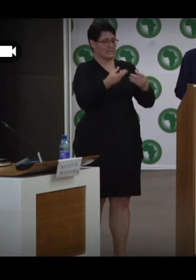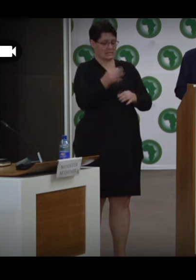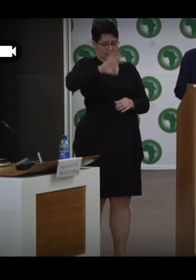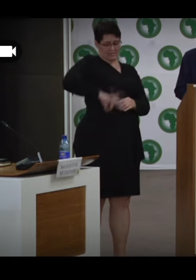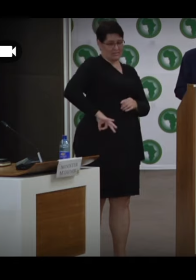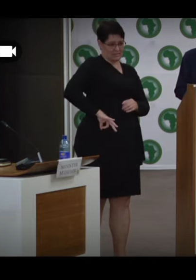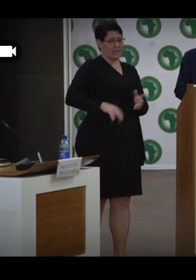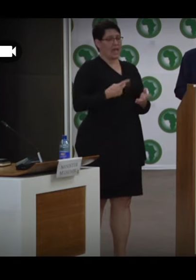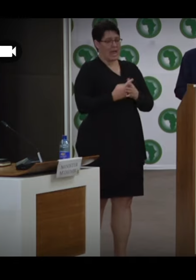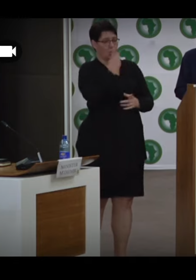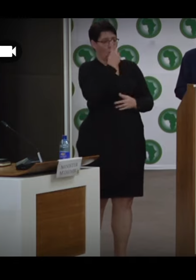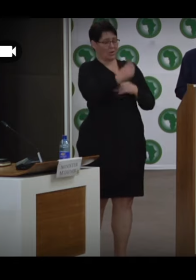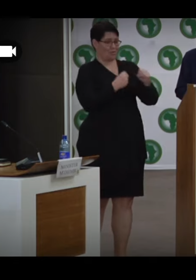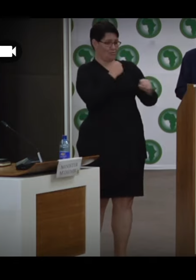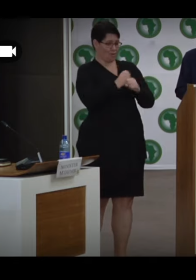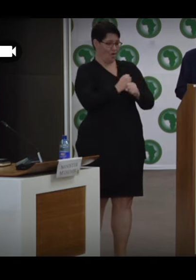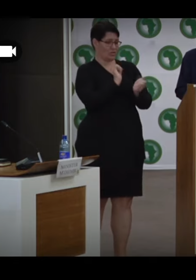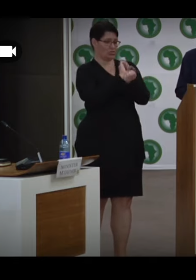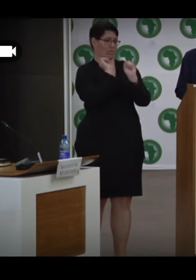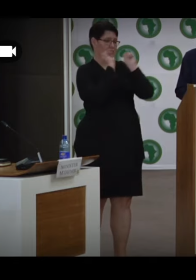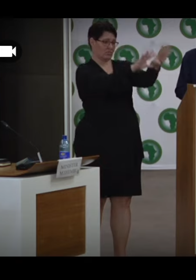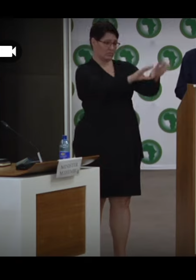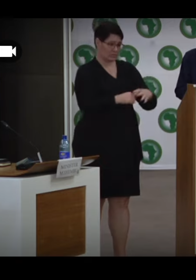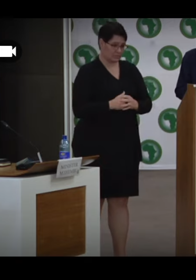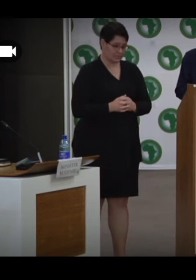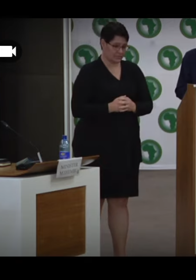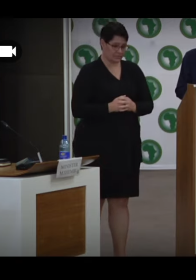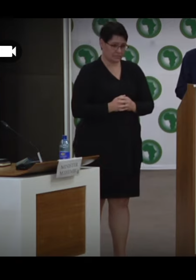turnover and up to 1 year in jail.